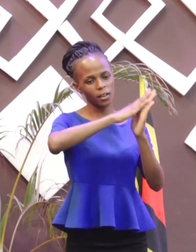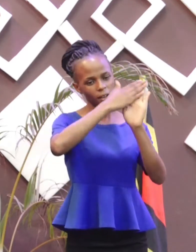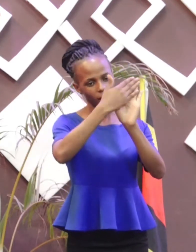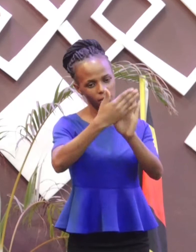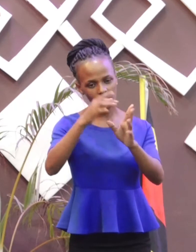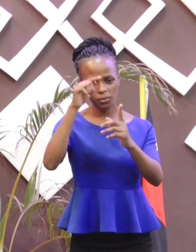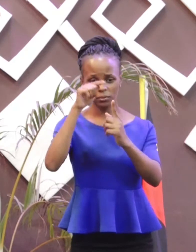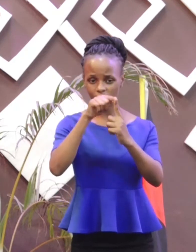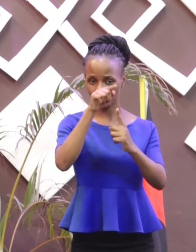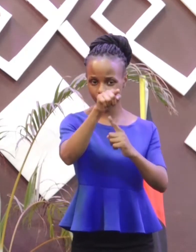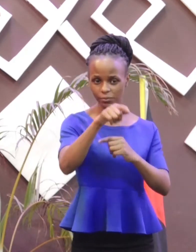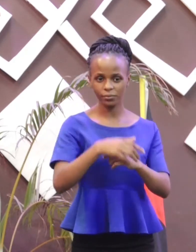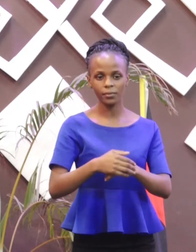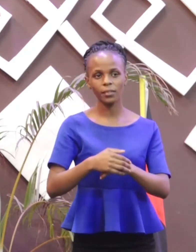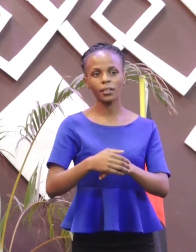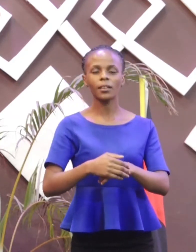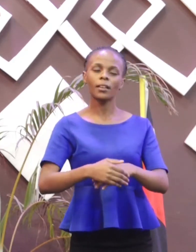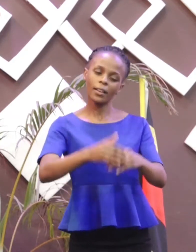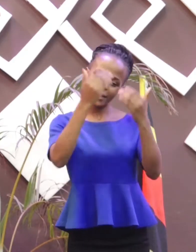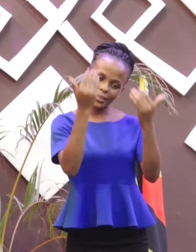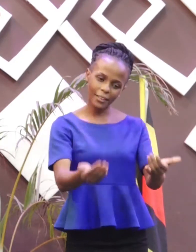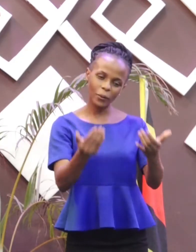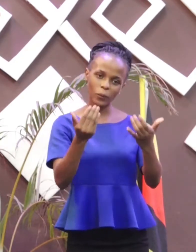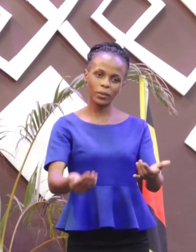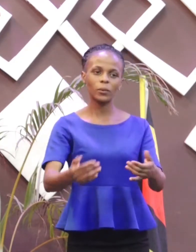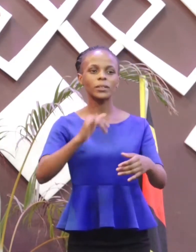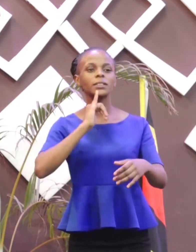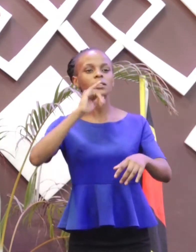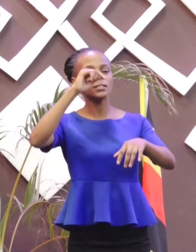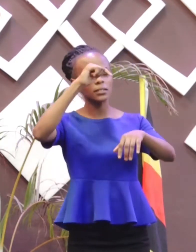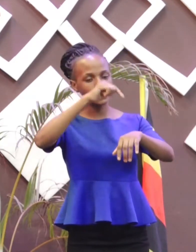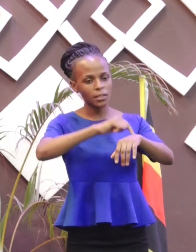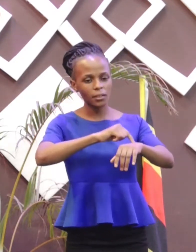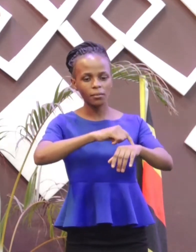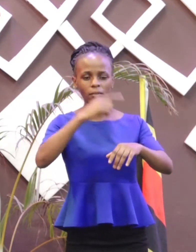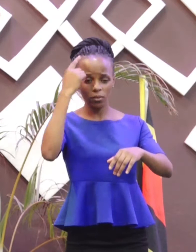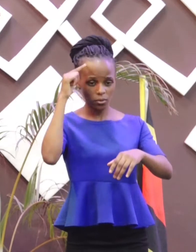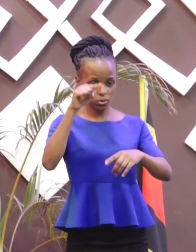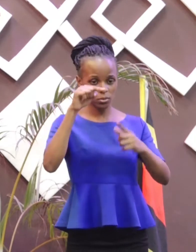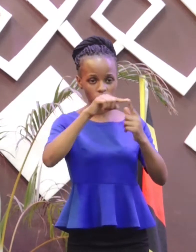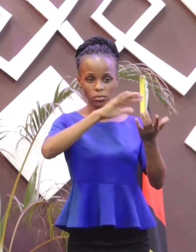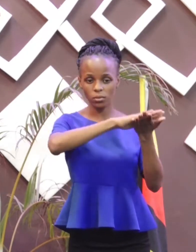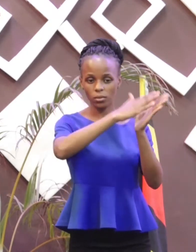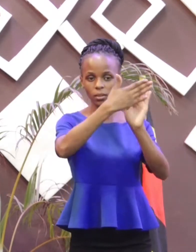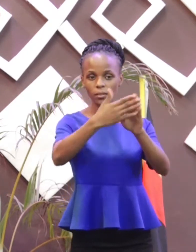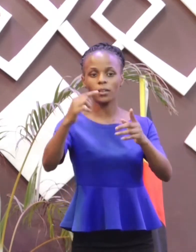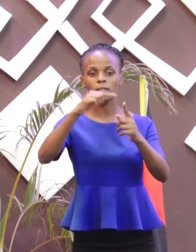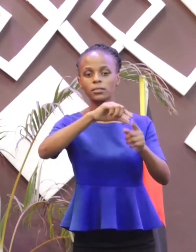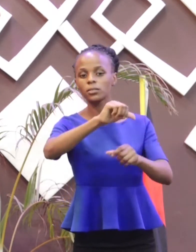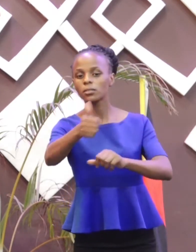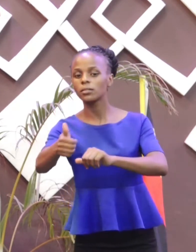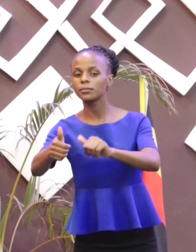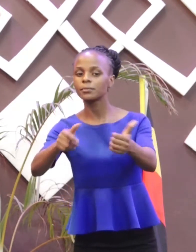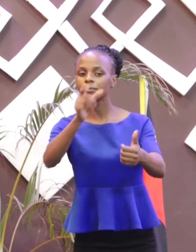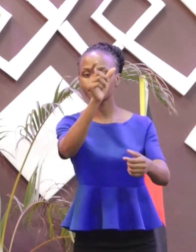mission jenkuwadde it is time to pass it on to another person ke kasera oberengo